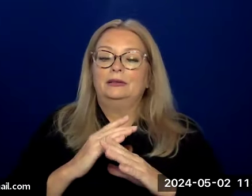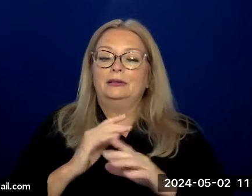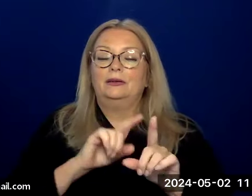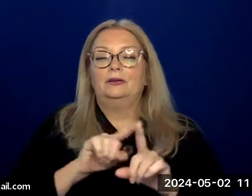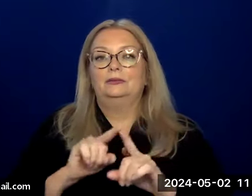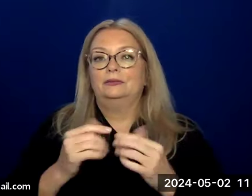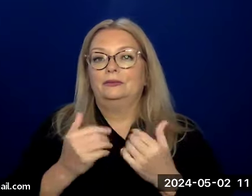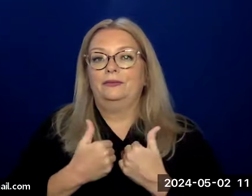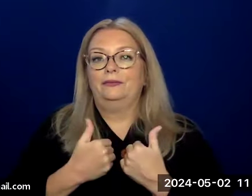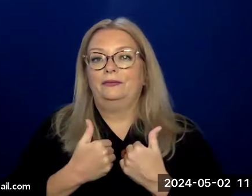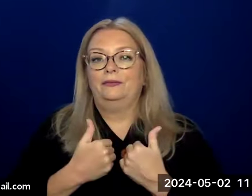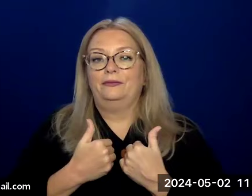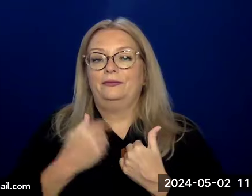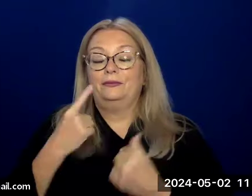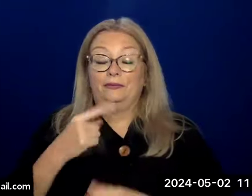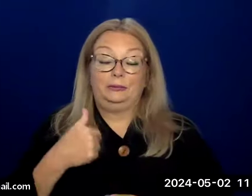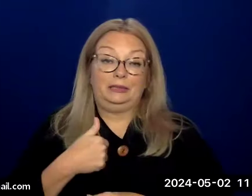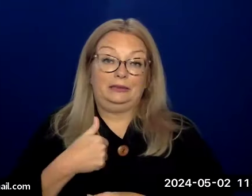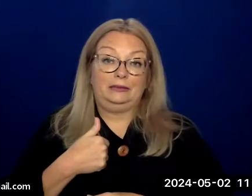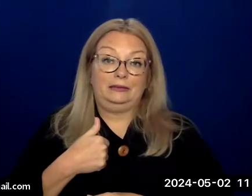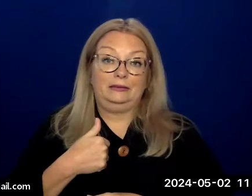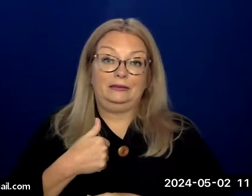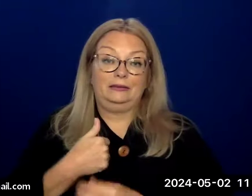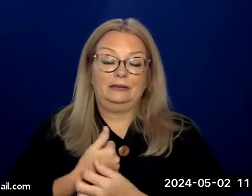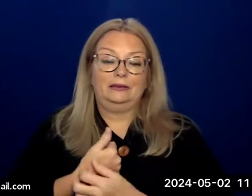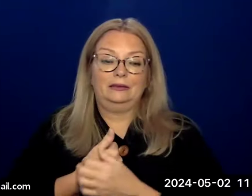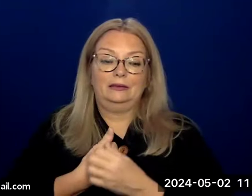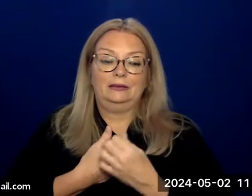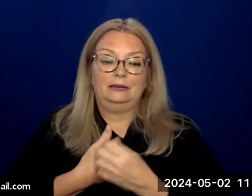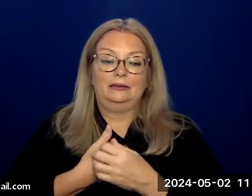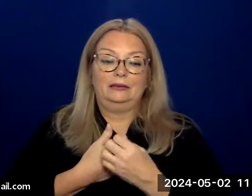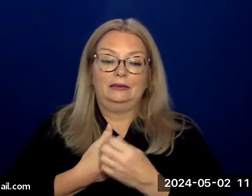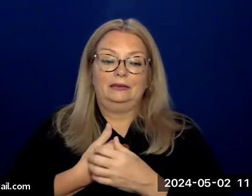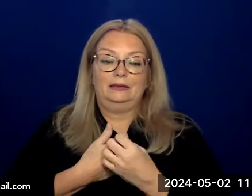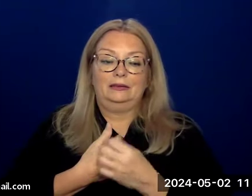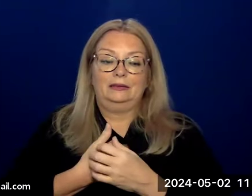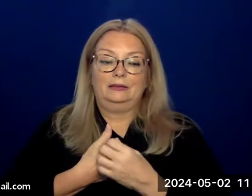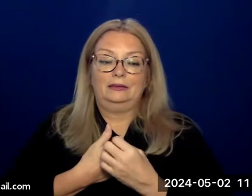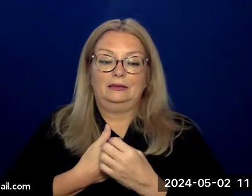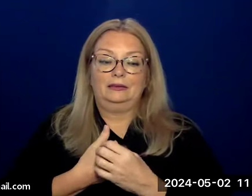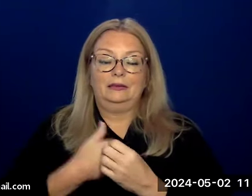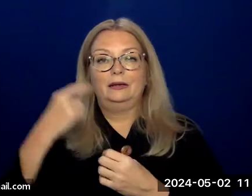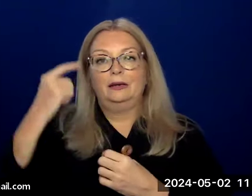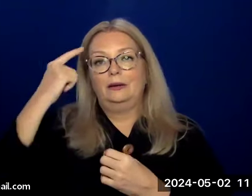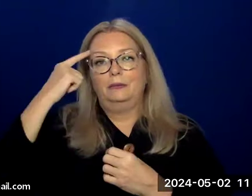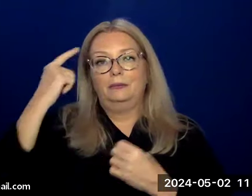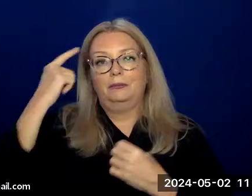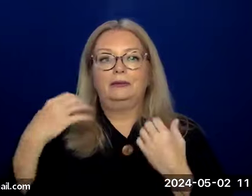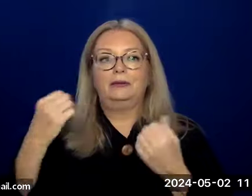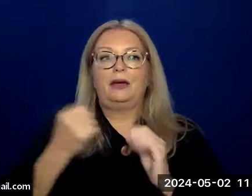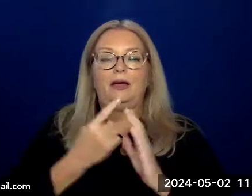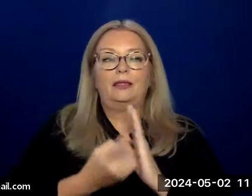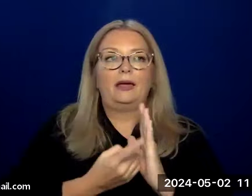like, for me was like, what constitutes a mental health hour? What